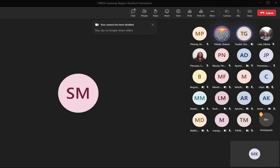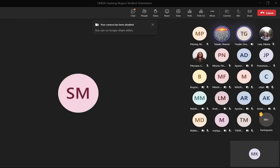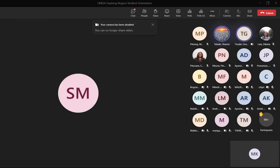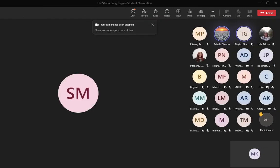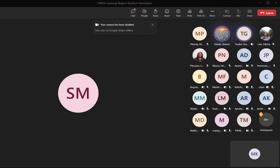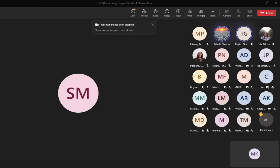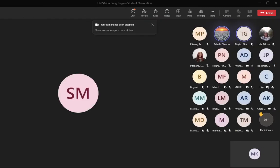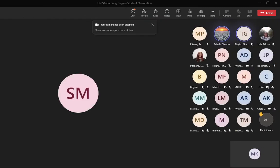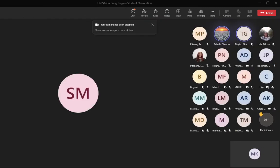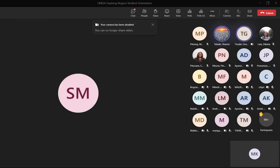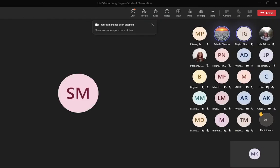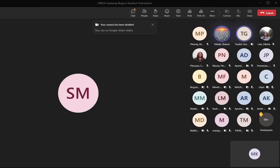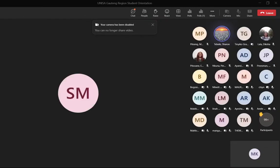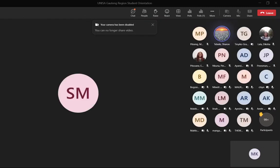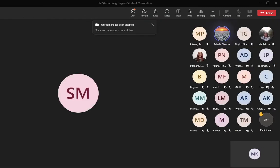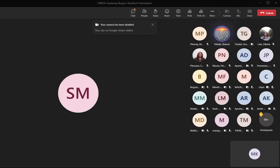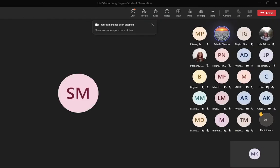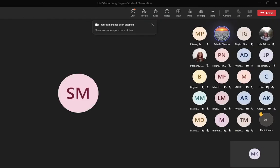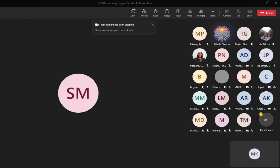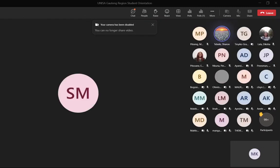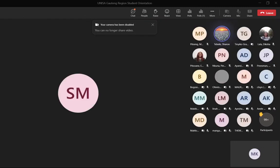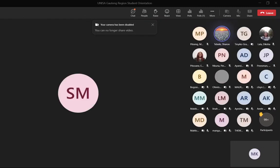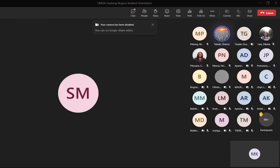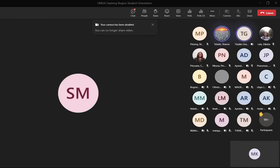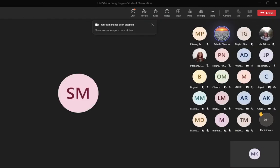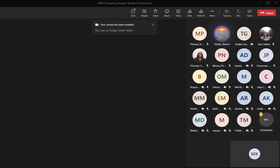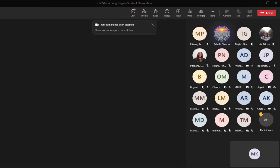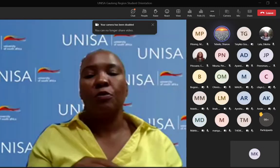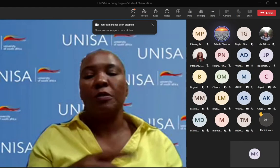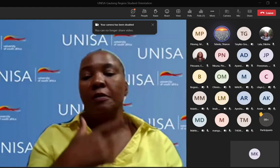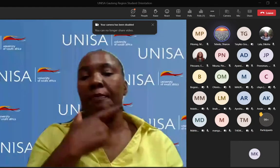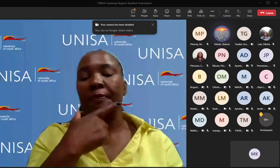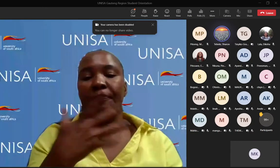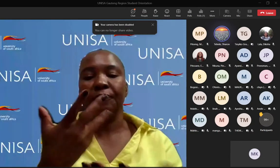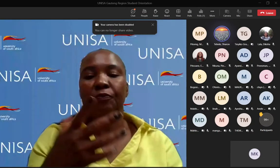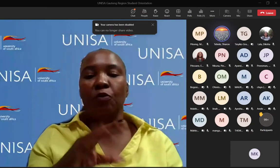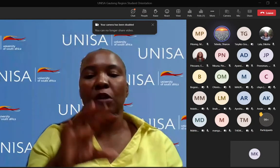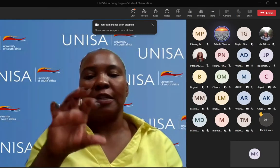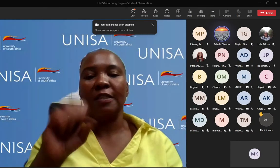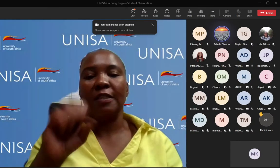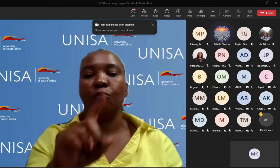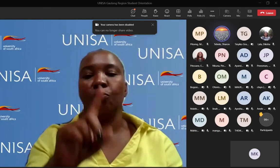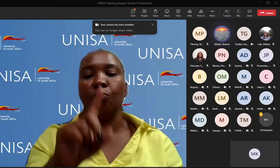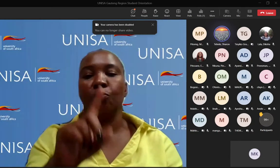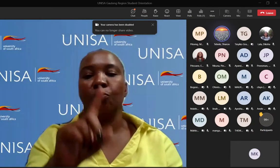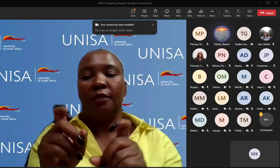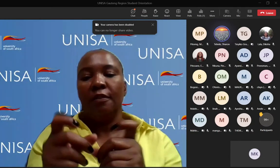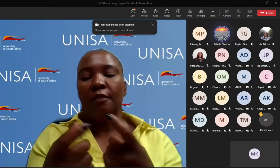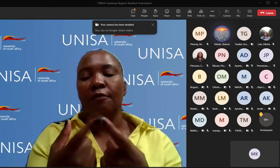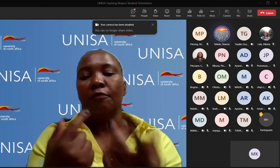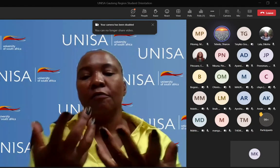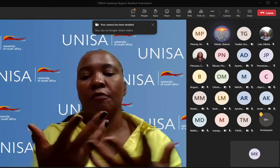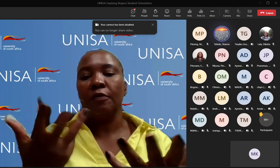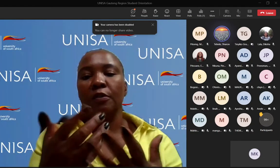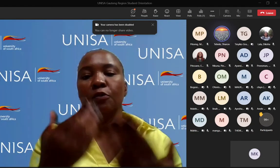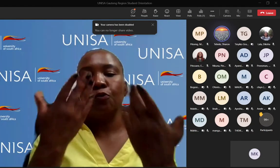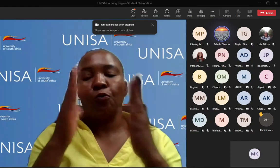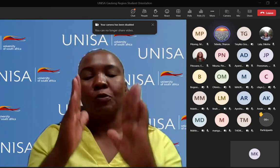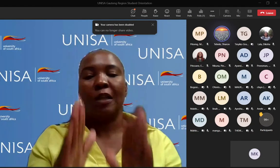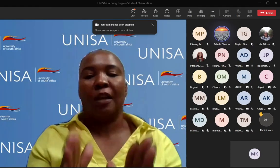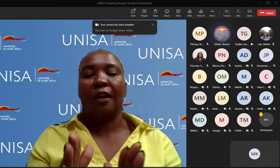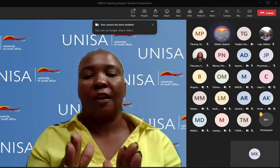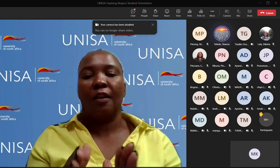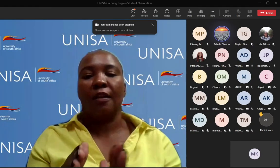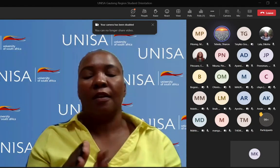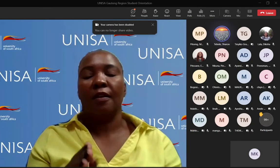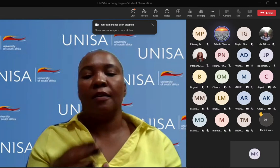you love what you're doing um that was amazing thank you so much we will take questions though uh from students uh